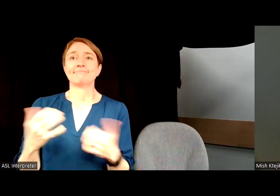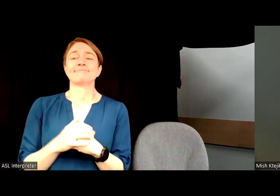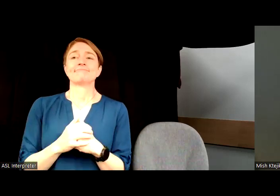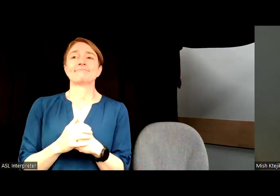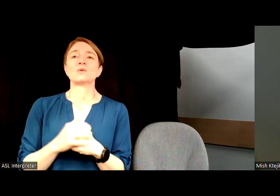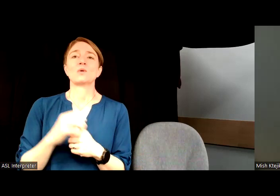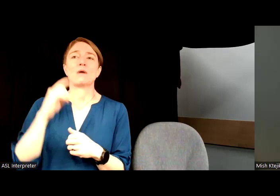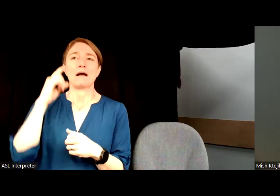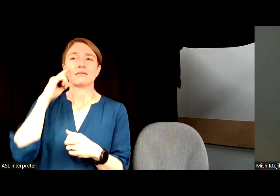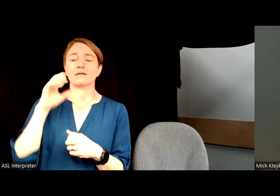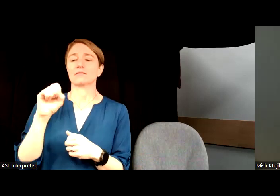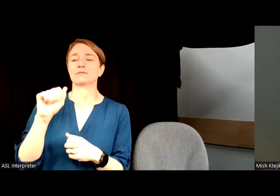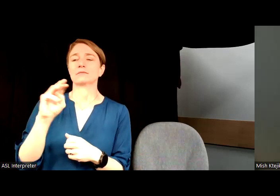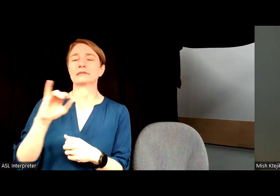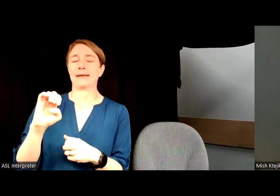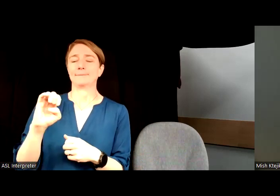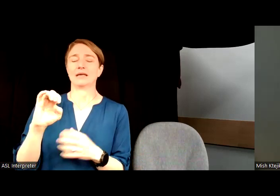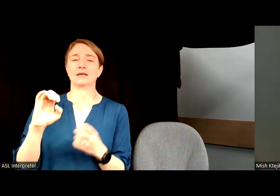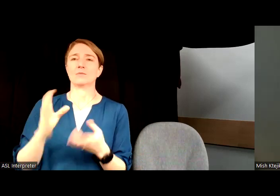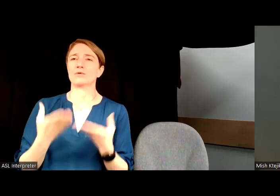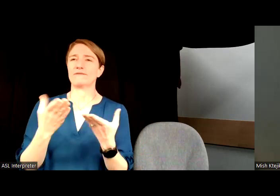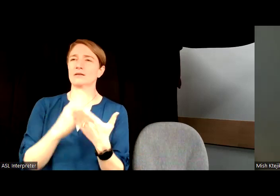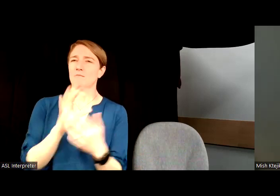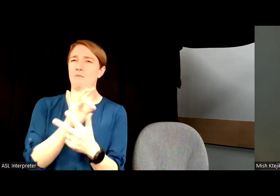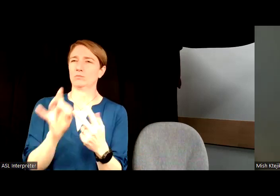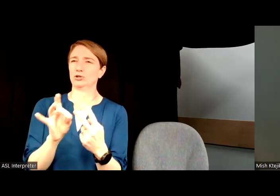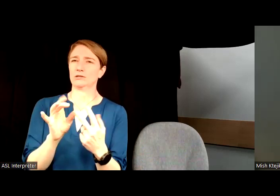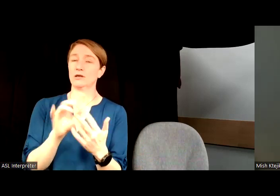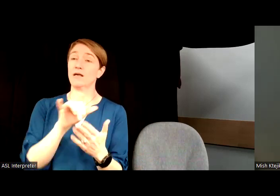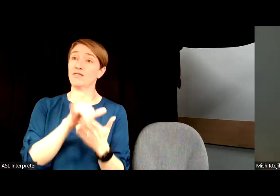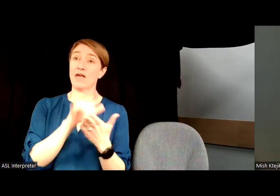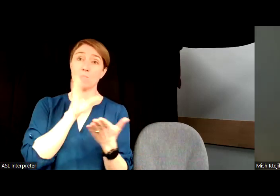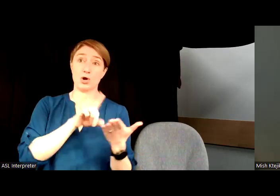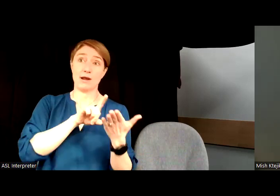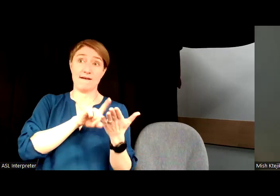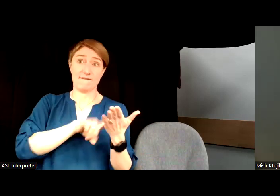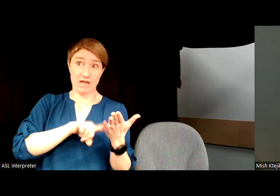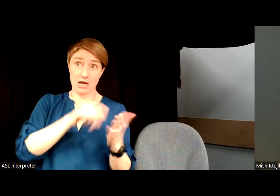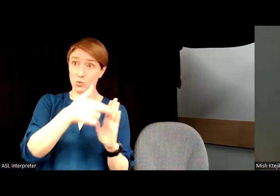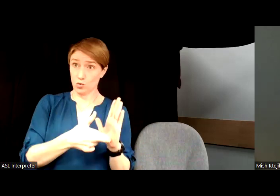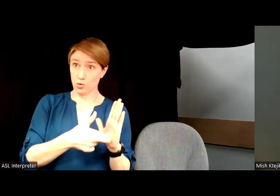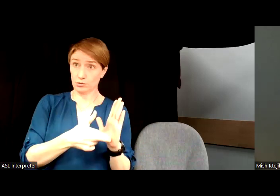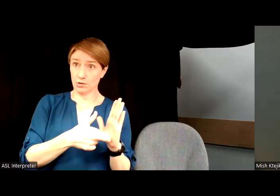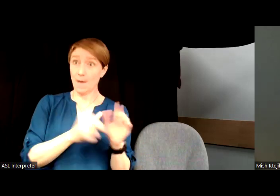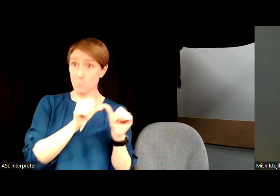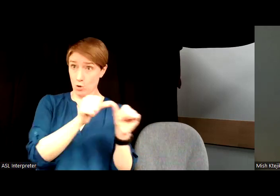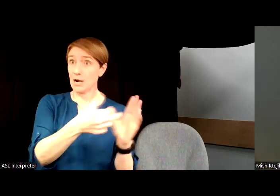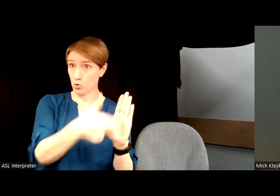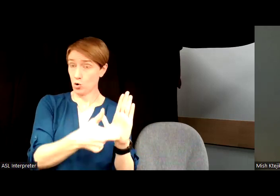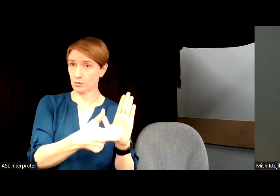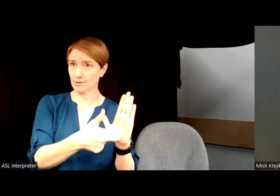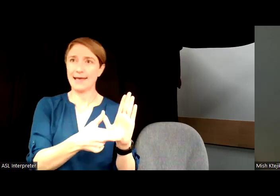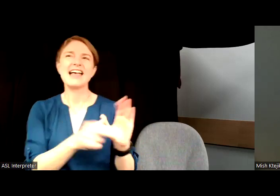that Sammy has presented some options that would get us there to both vet rules that will be permanent, but yet